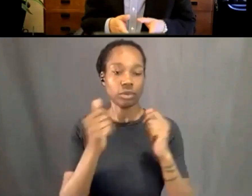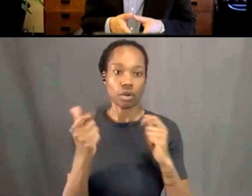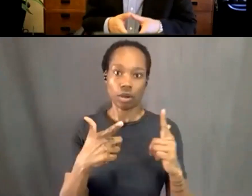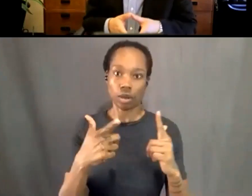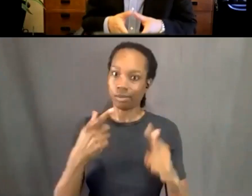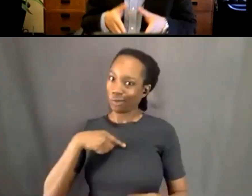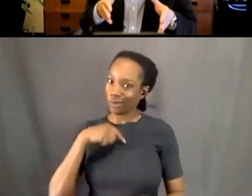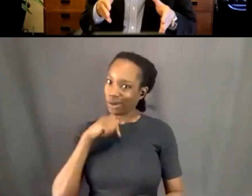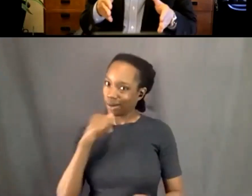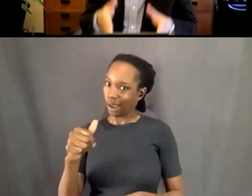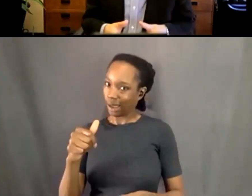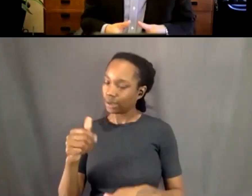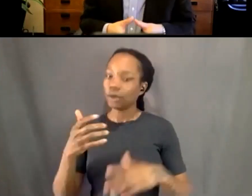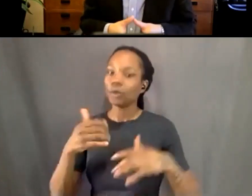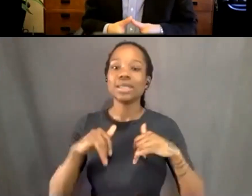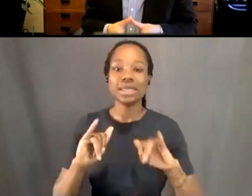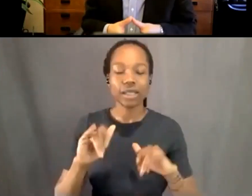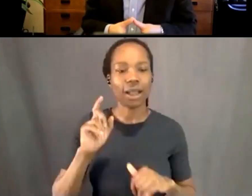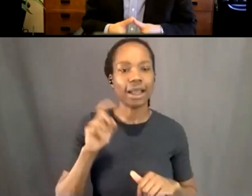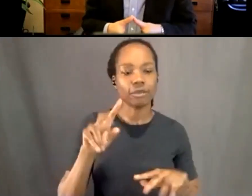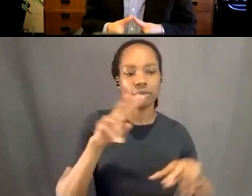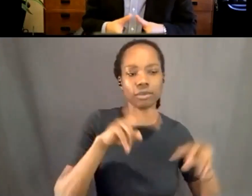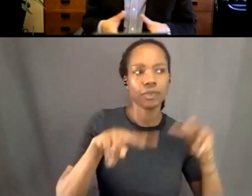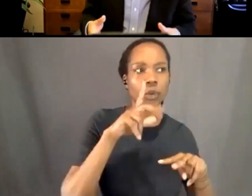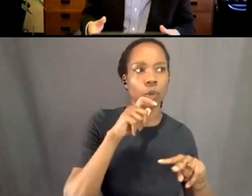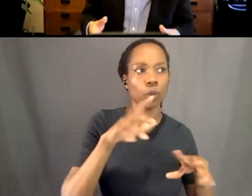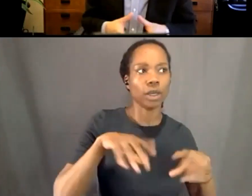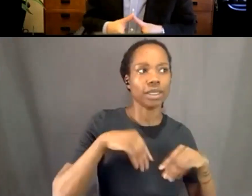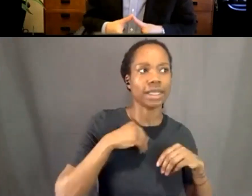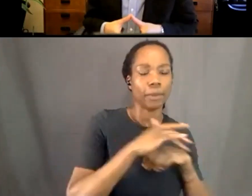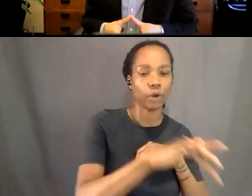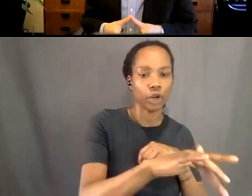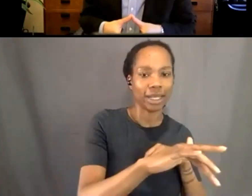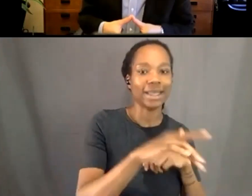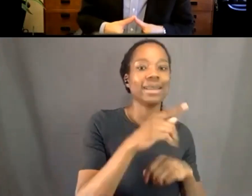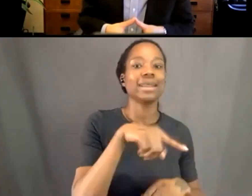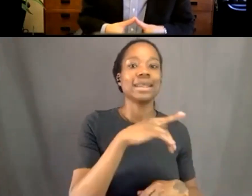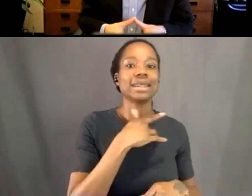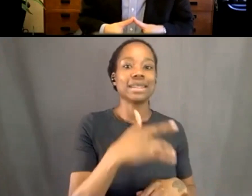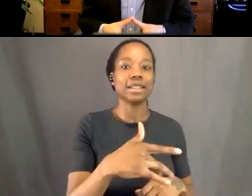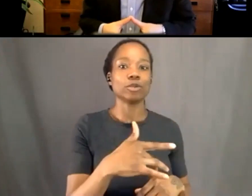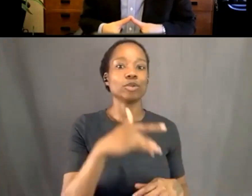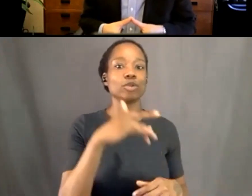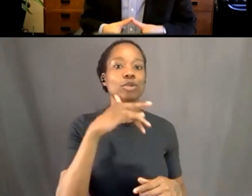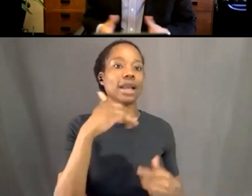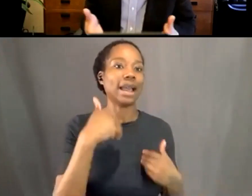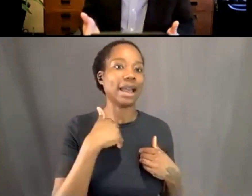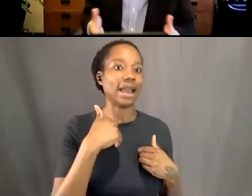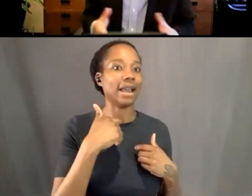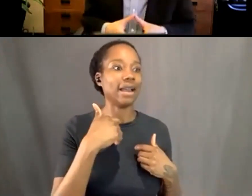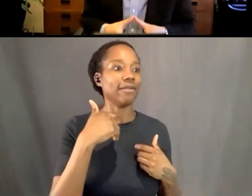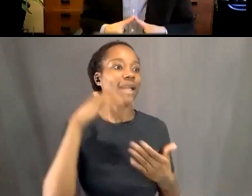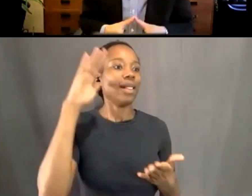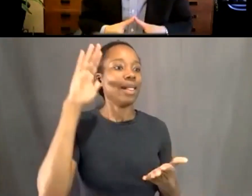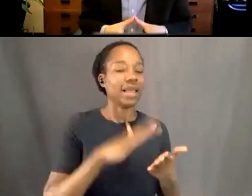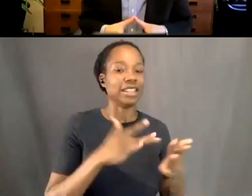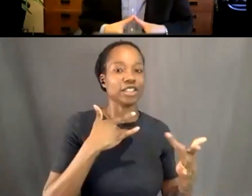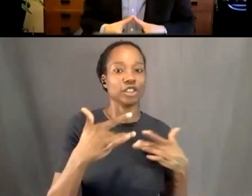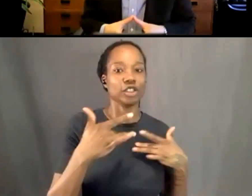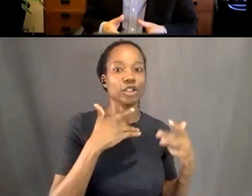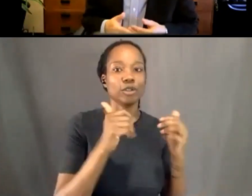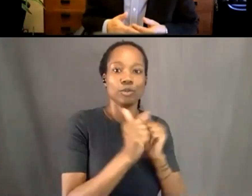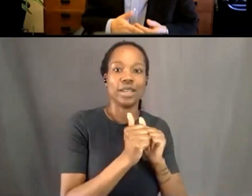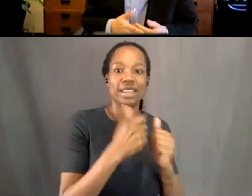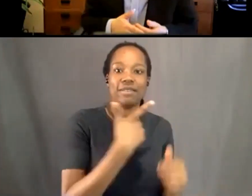adopter category and say those who are early adopters are less likely to have major concerns with the vaccine, which is why they're early